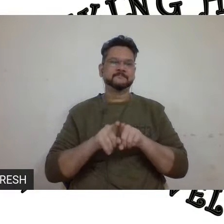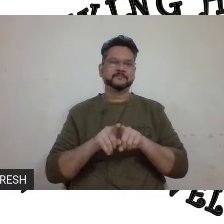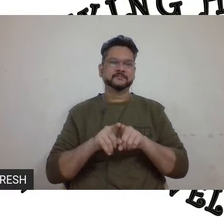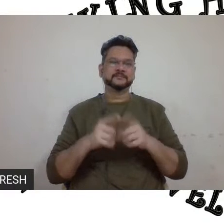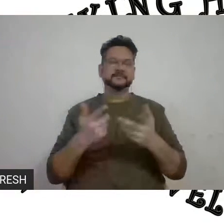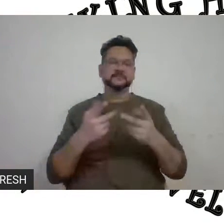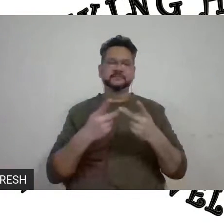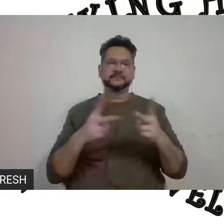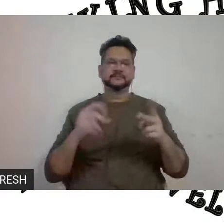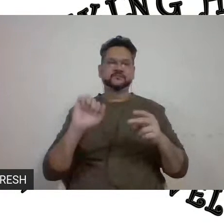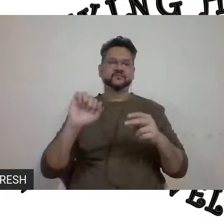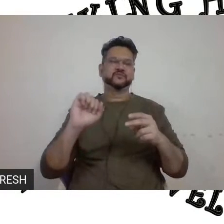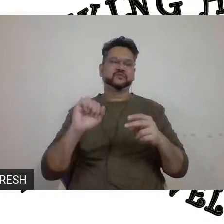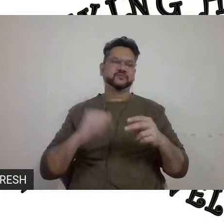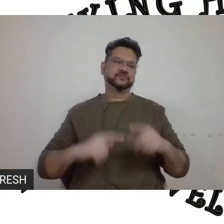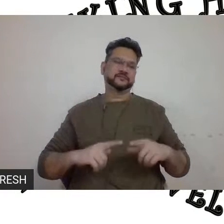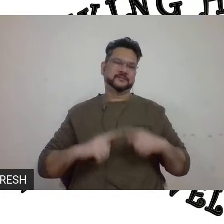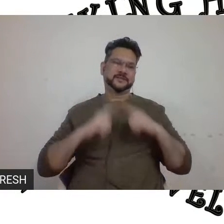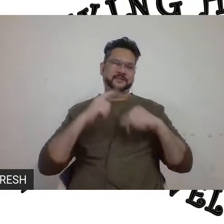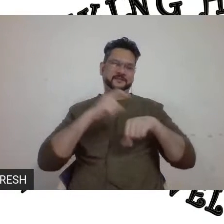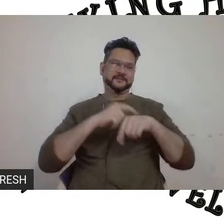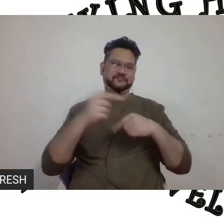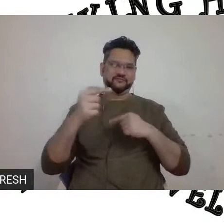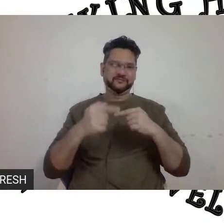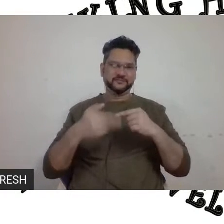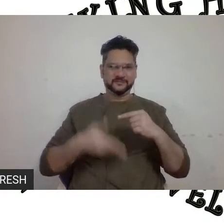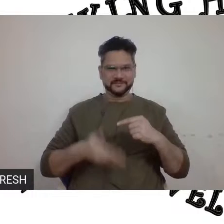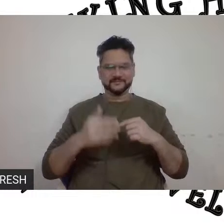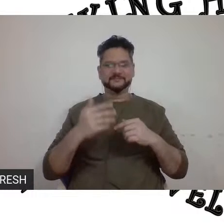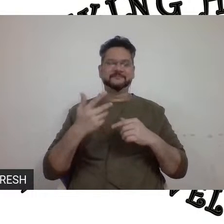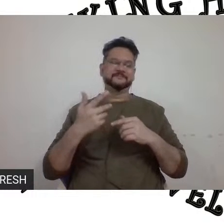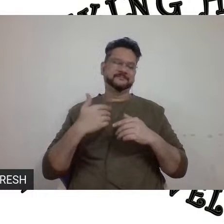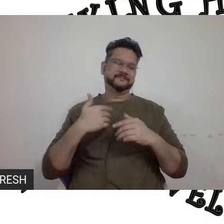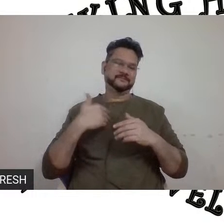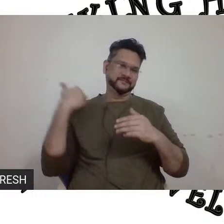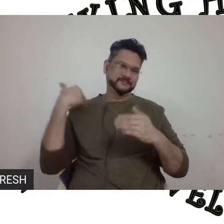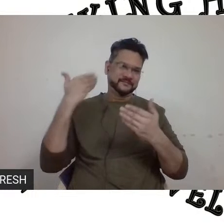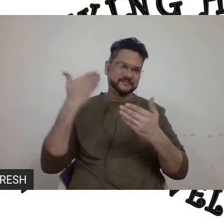in my little career, and enlighten the